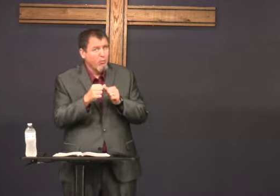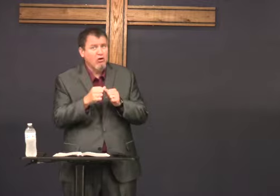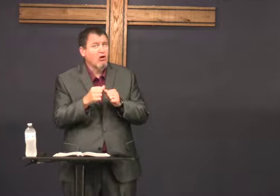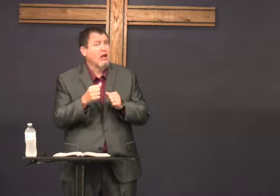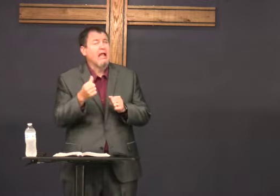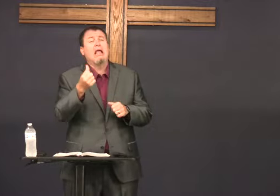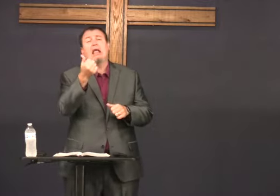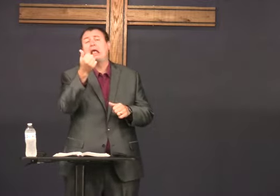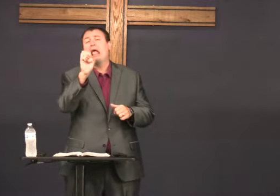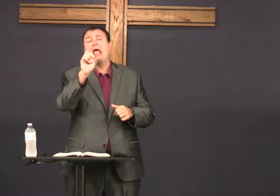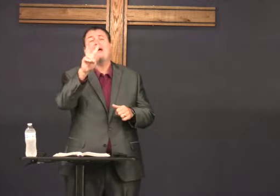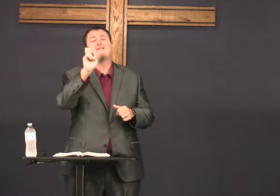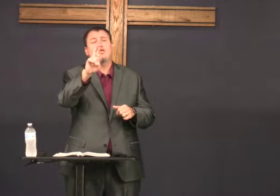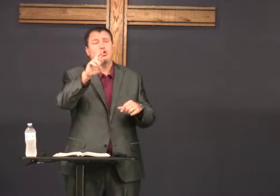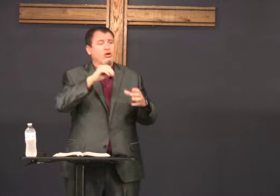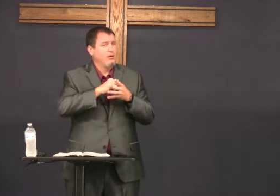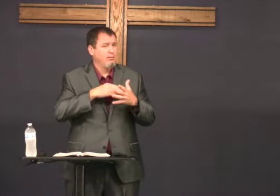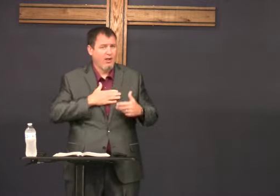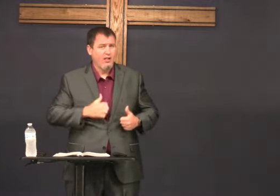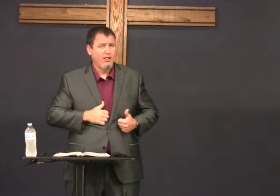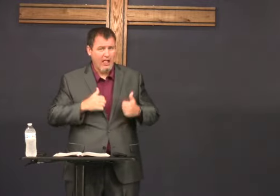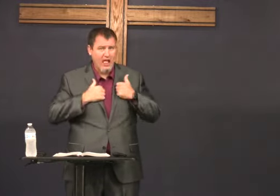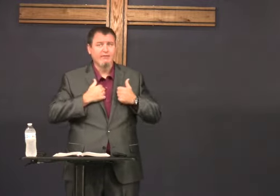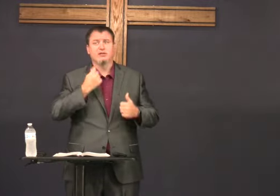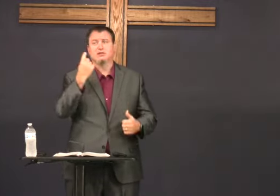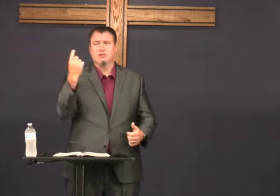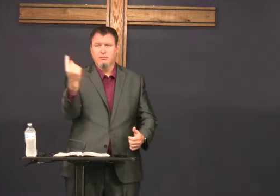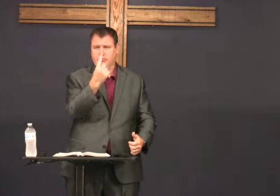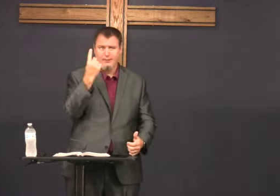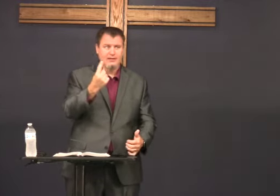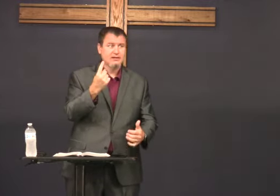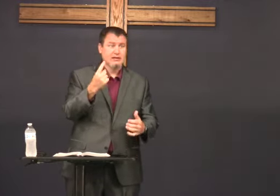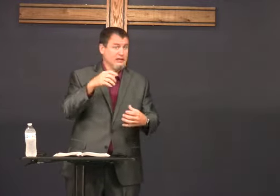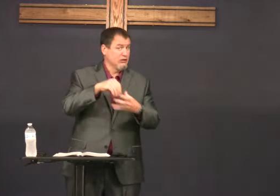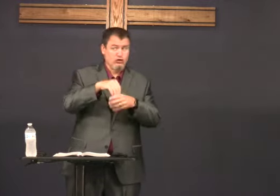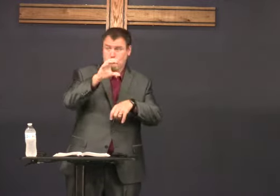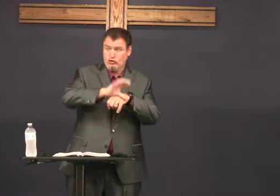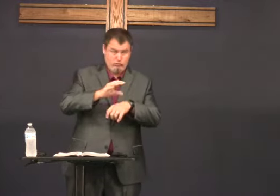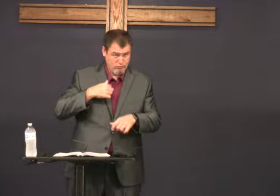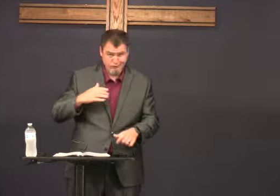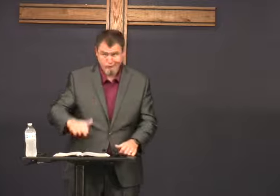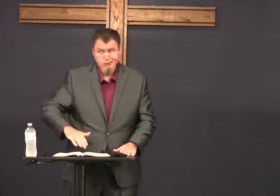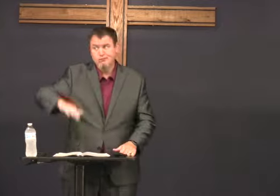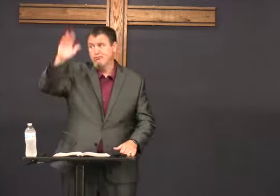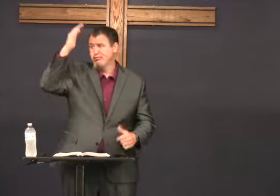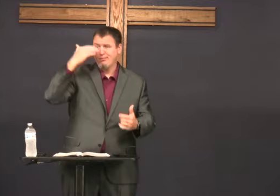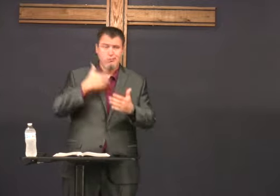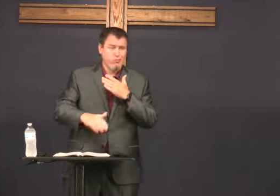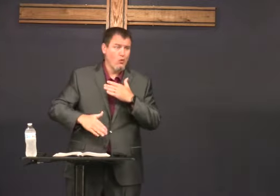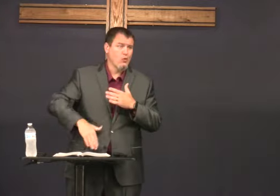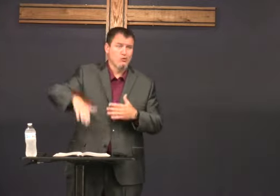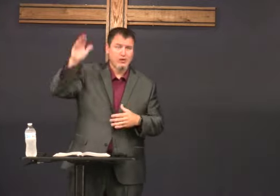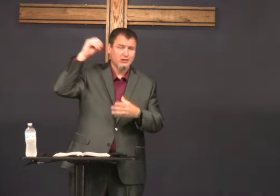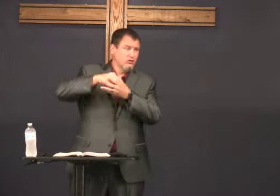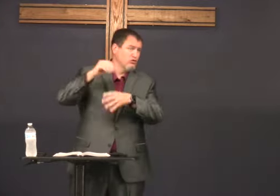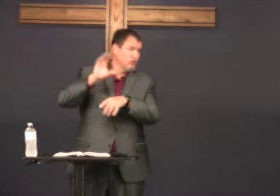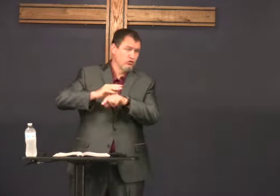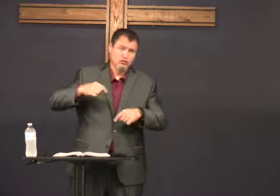I don't really remember ever going back, such in the church, as I was growing up